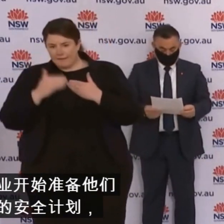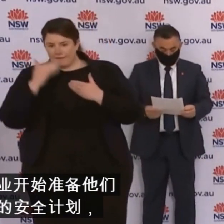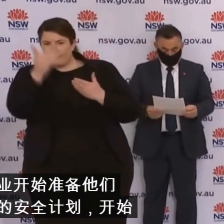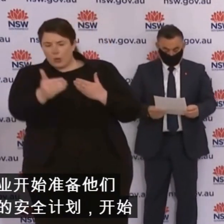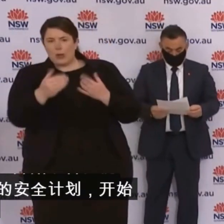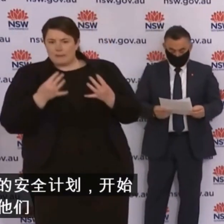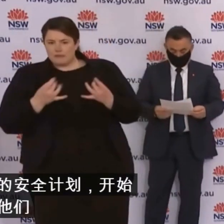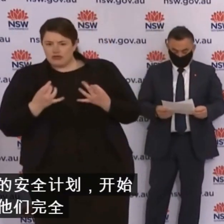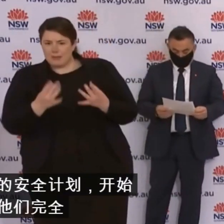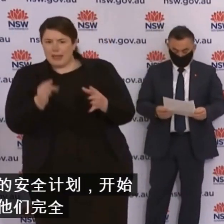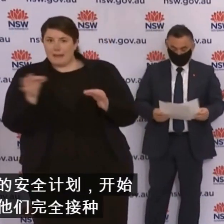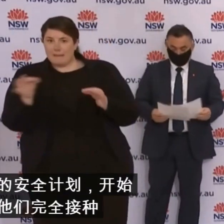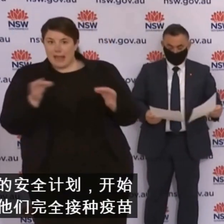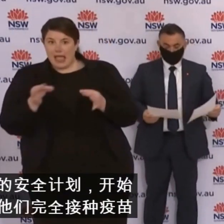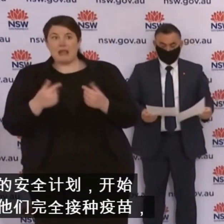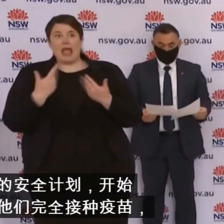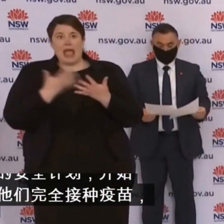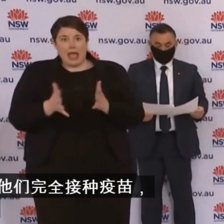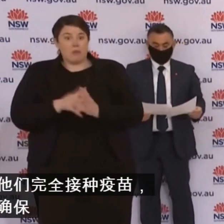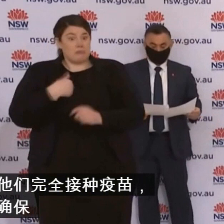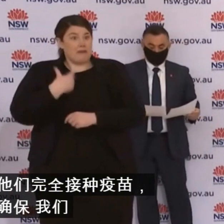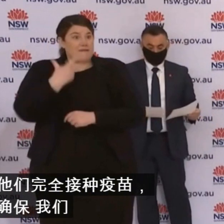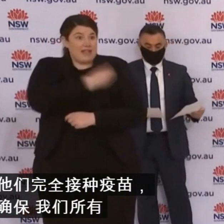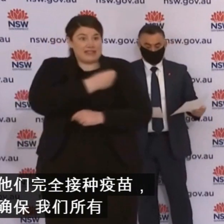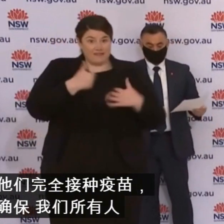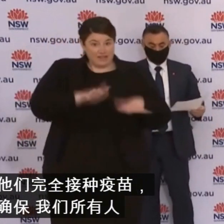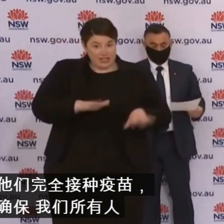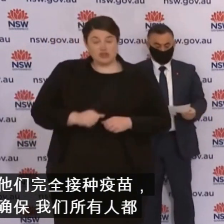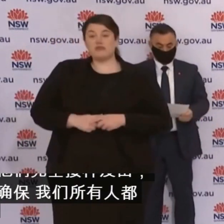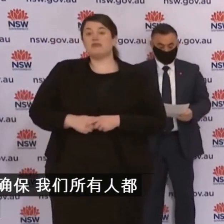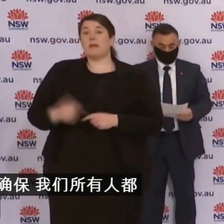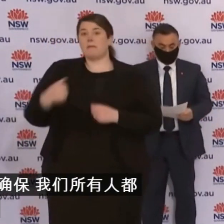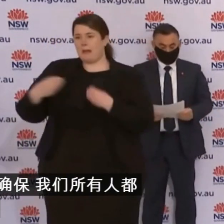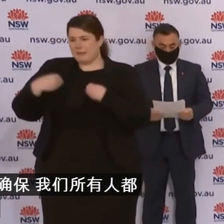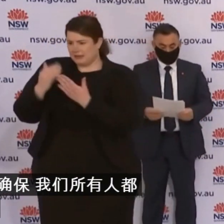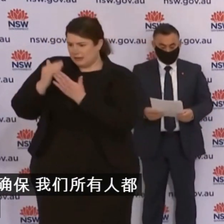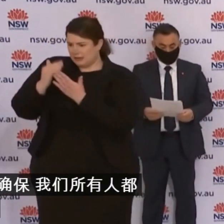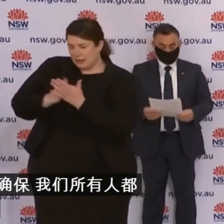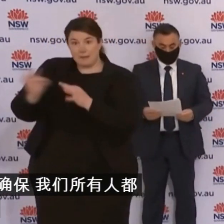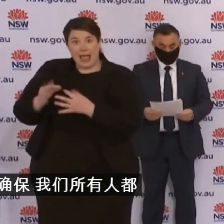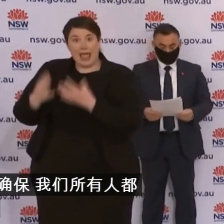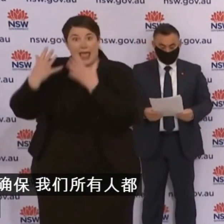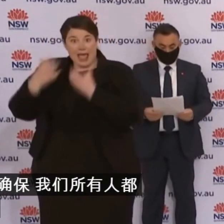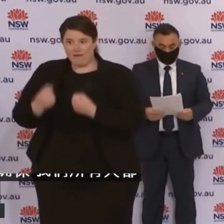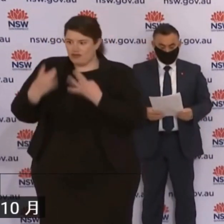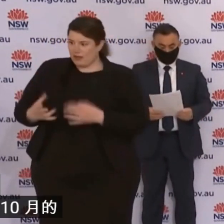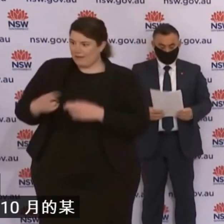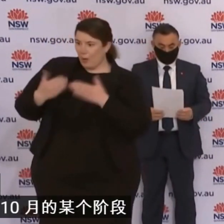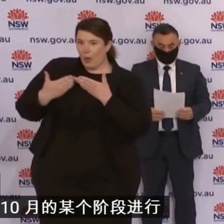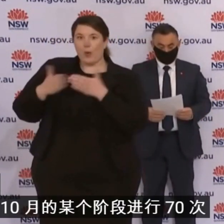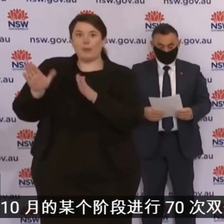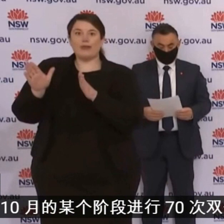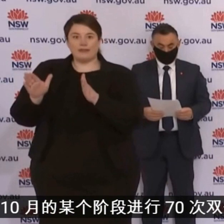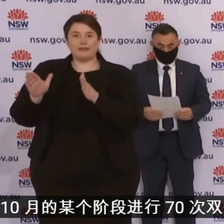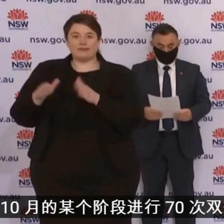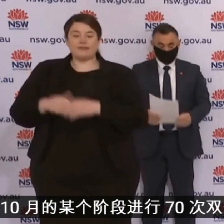to start making sure that they're fully vaccinated, to start making sure that all of us appreciate that come 70% double dose, which will happen at